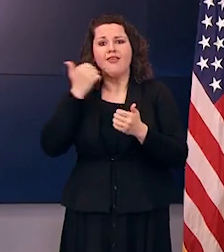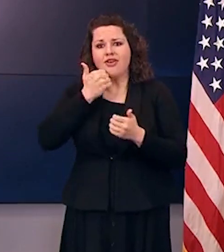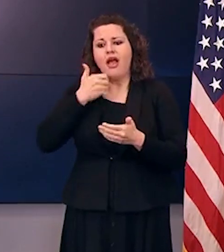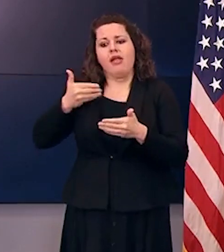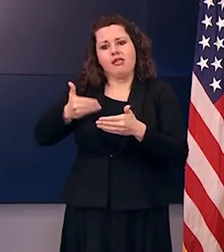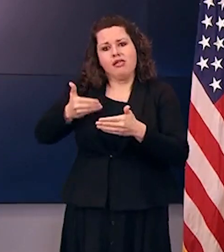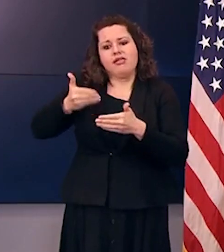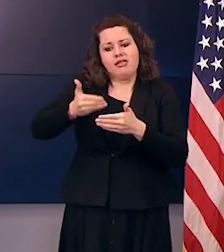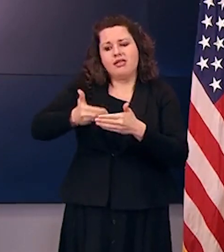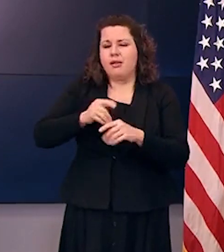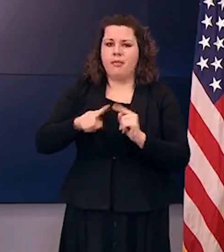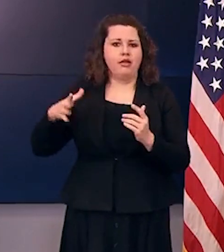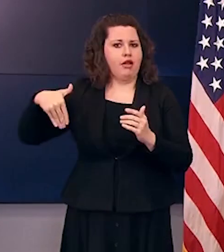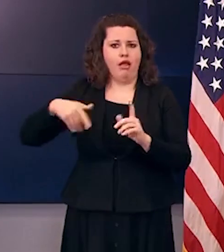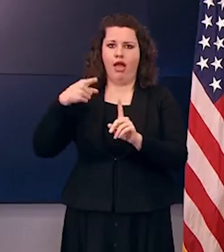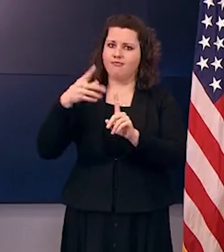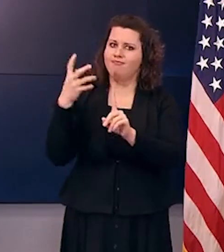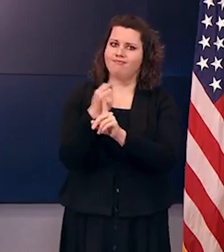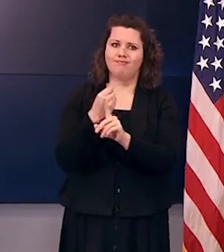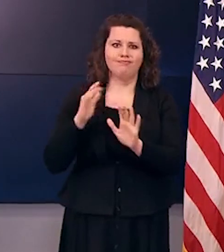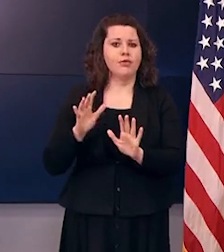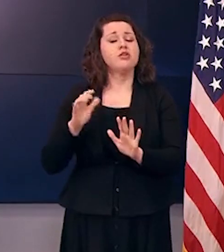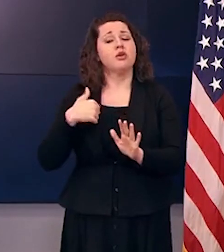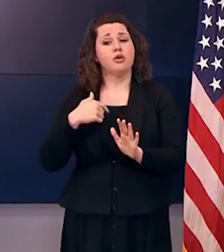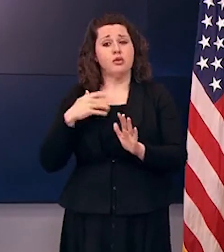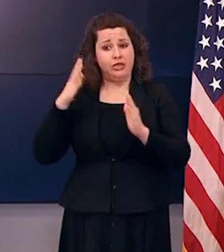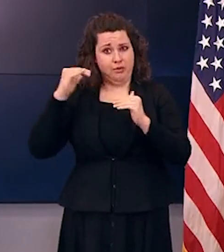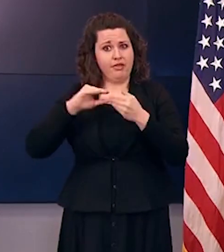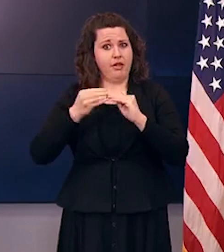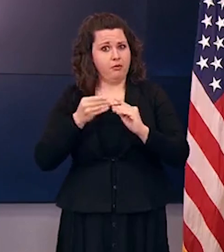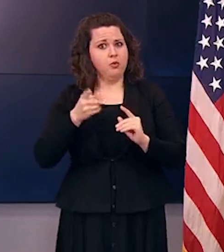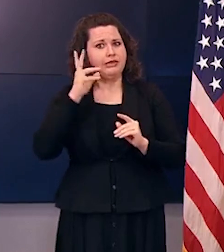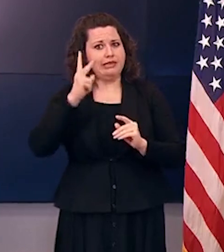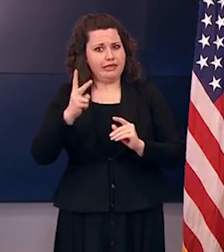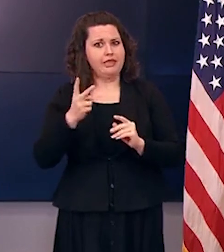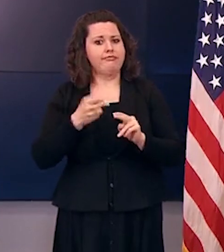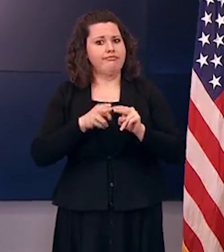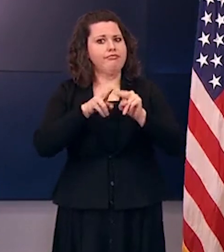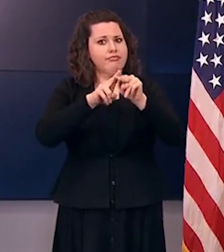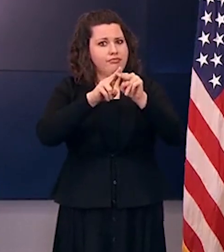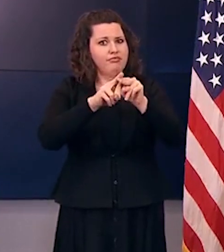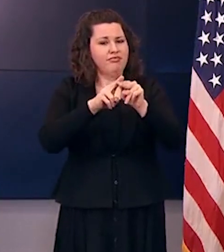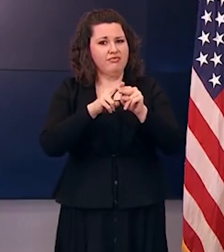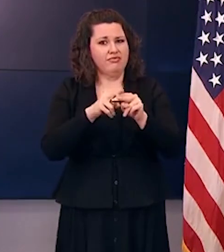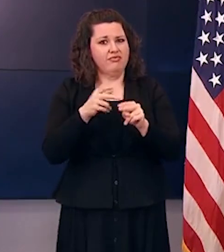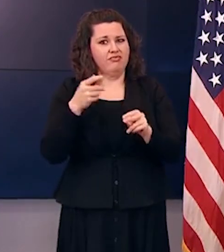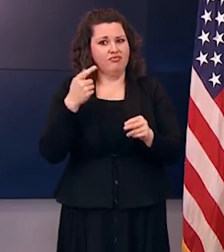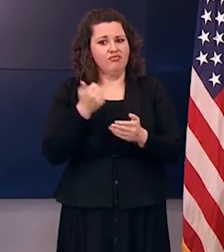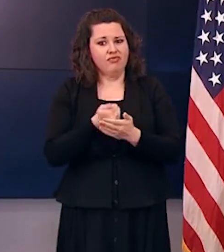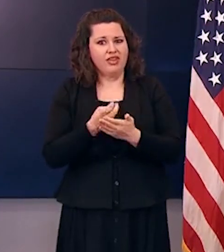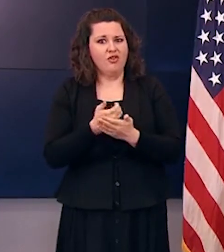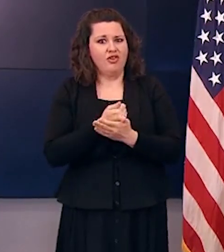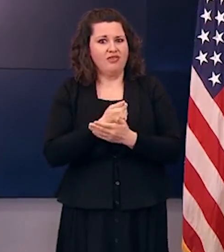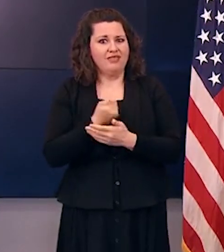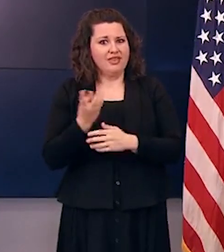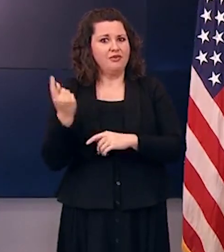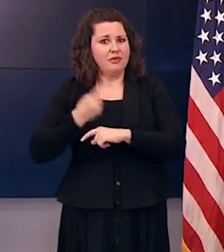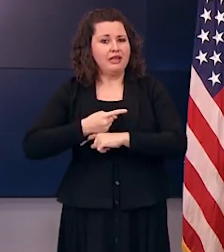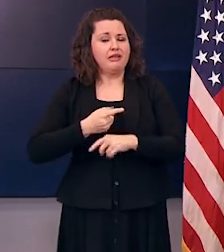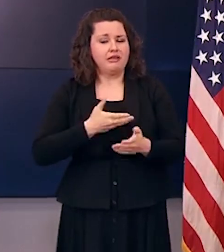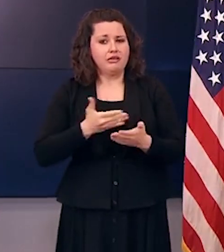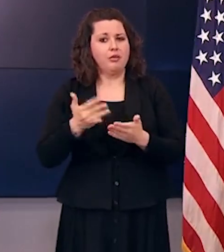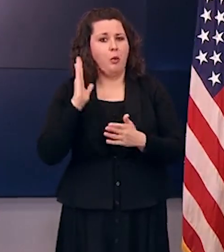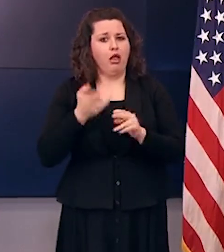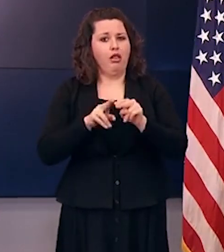day, but we aren't quite there yet. So we expect our numbers, and you're going to see that continue to increase over the next several days, especially as